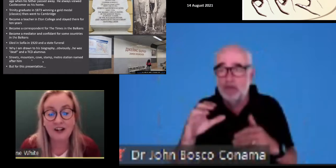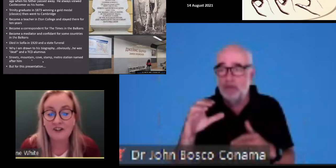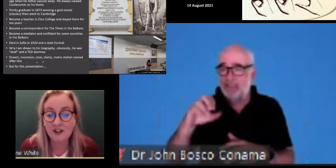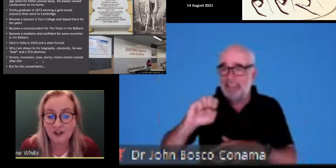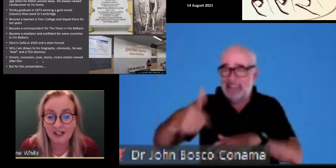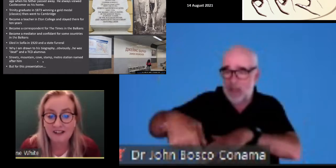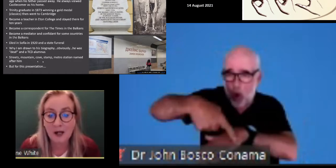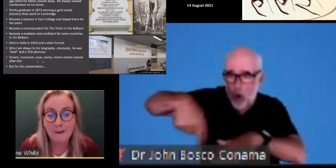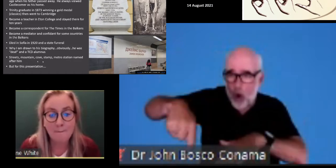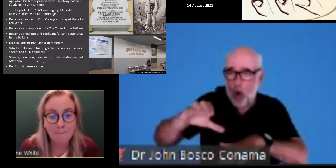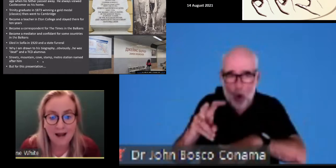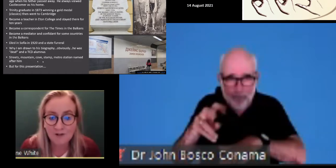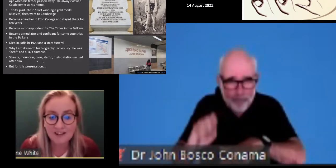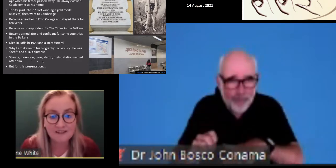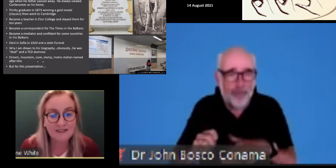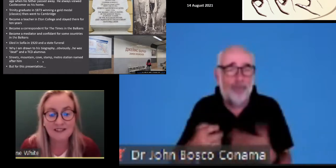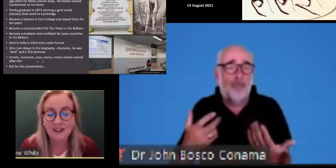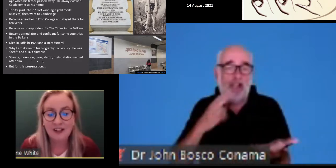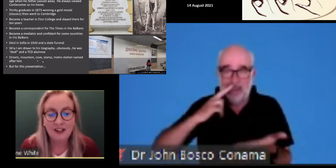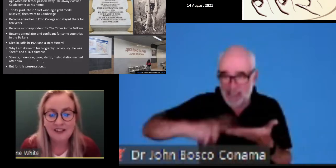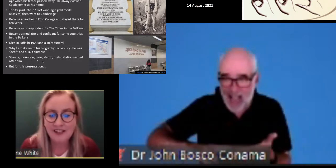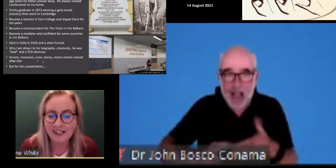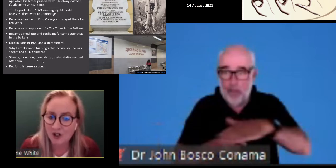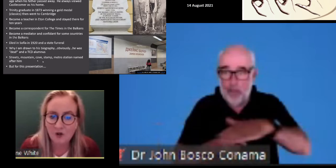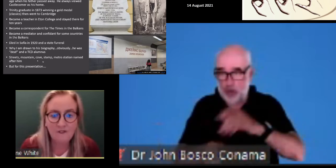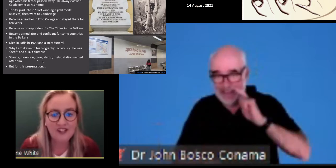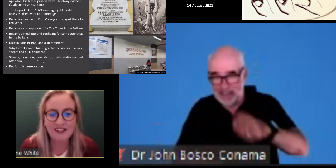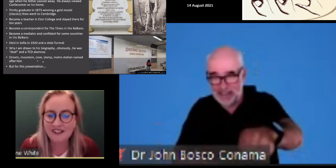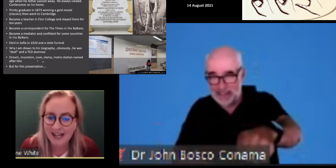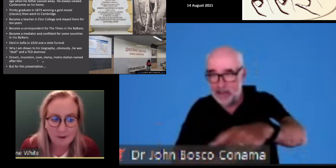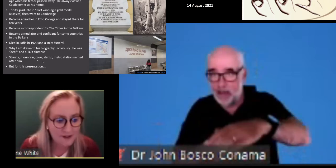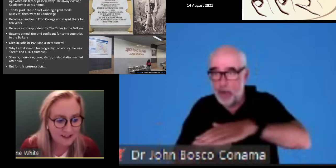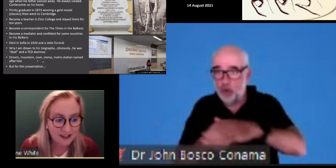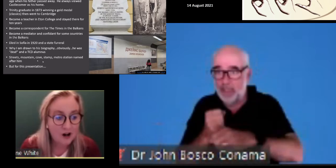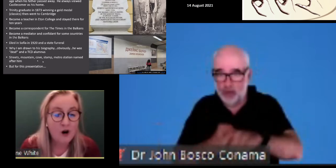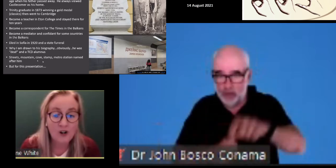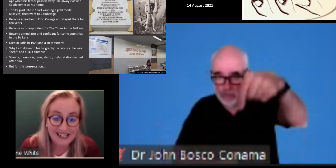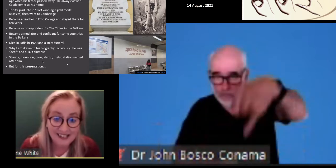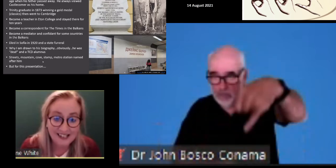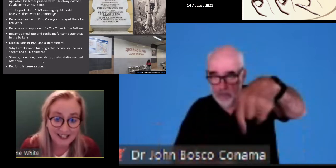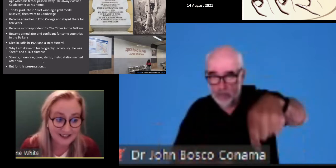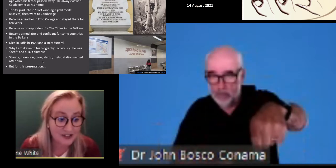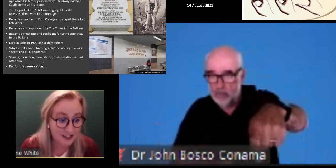there are streets, mountains, sea coves, stamps, all dedicated to